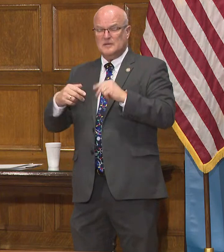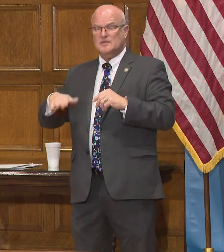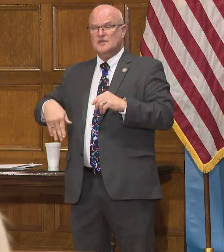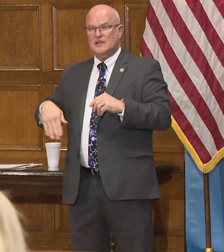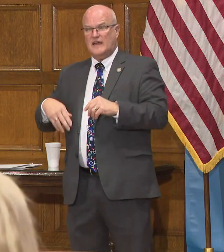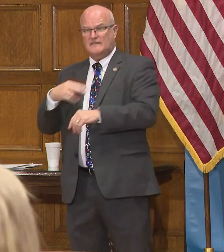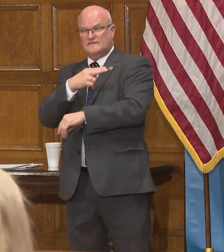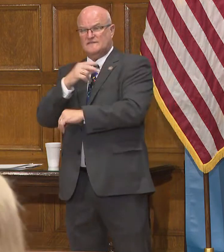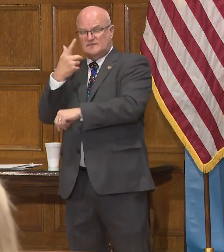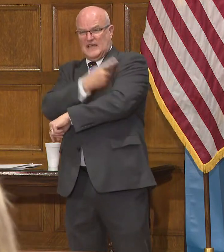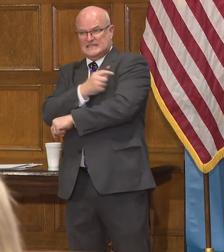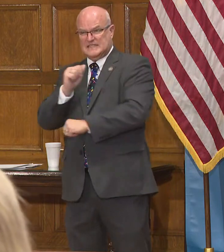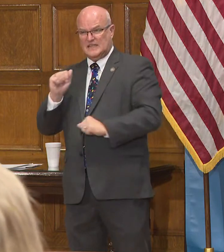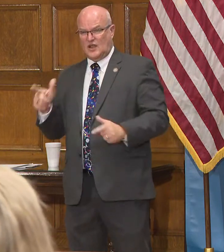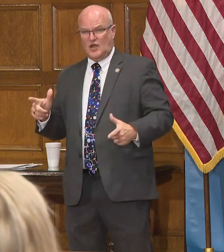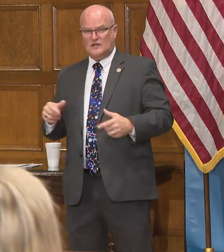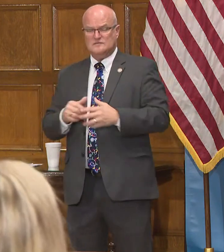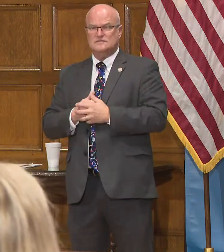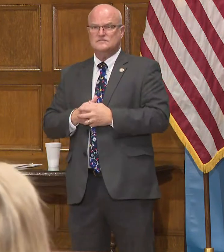all?